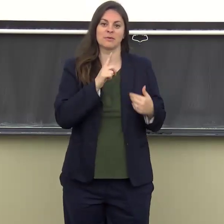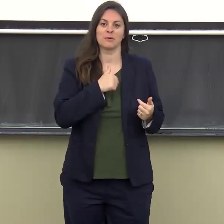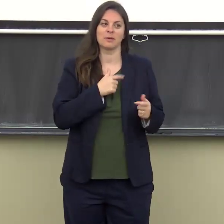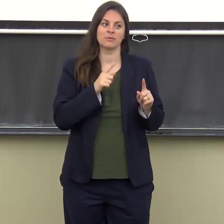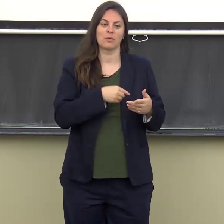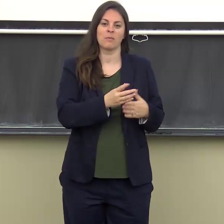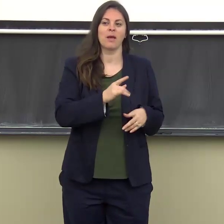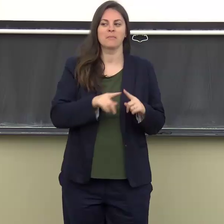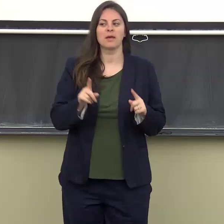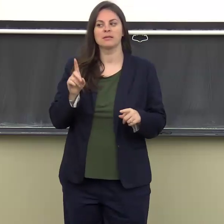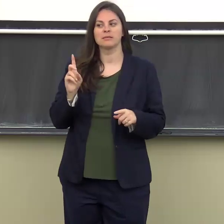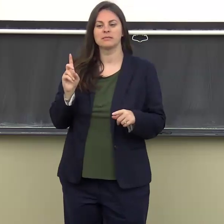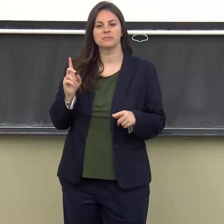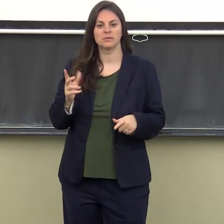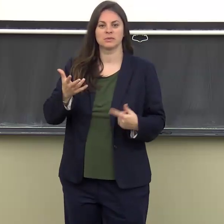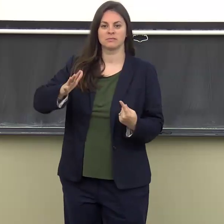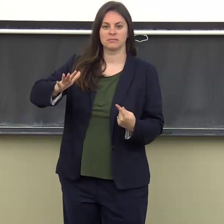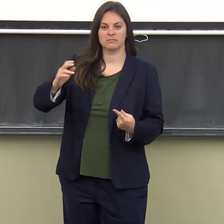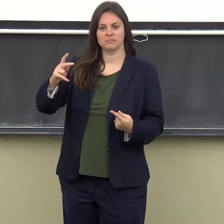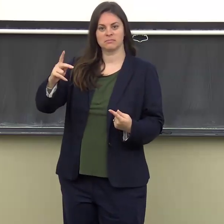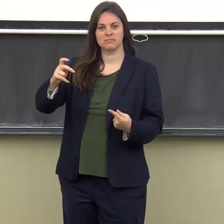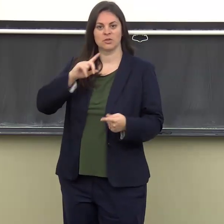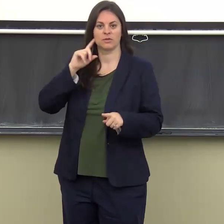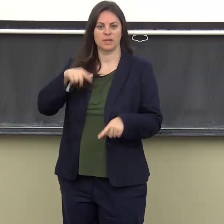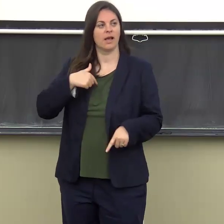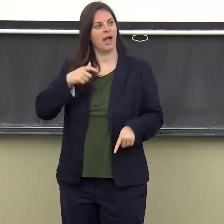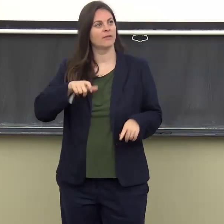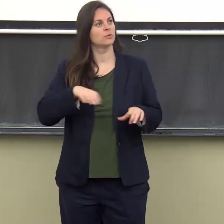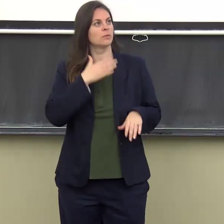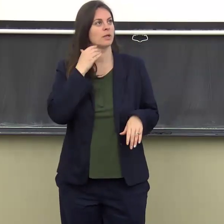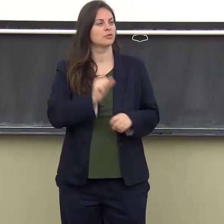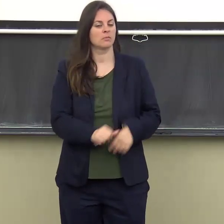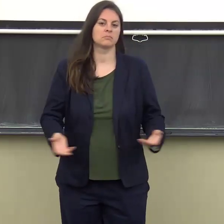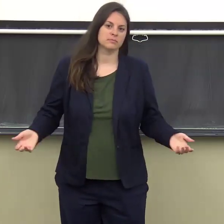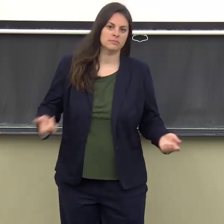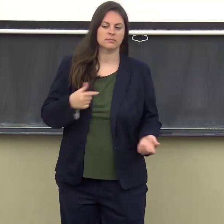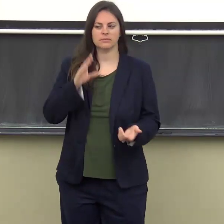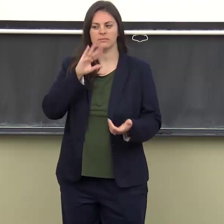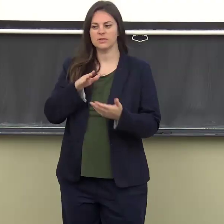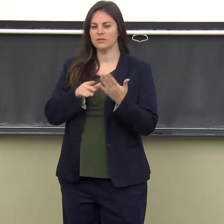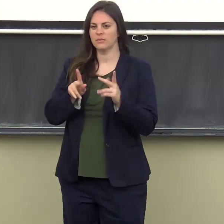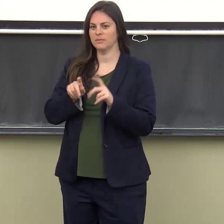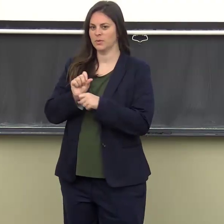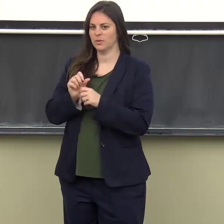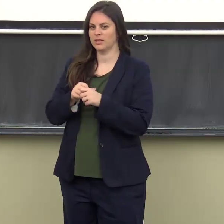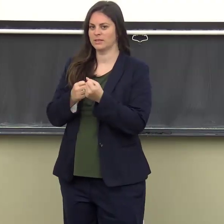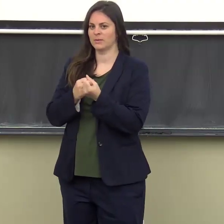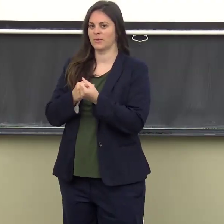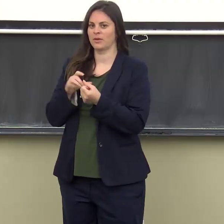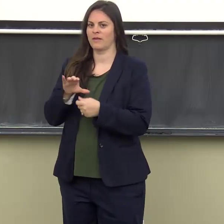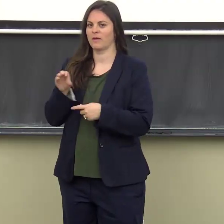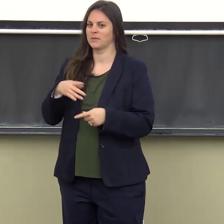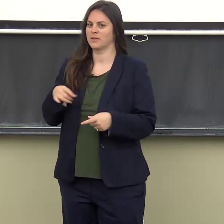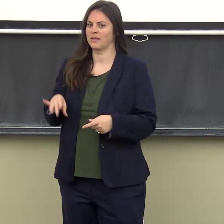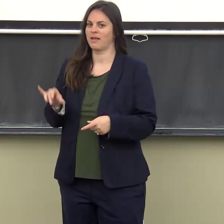check that. But he did respond, but it was a decent response. He said I have to do a better job. I knew some folks who worked in support of that company and didn't like that, so it was a bit of